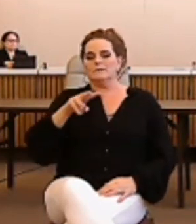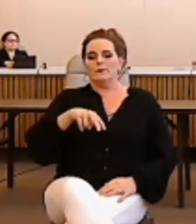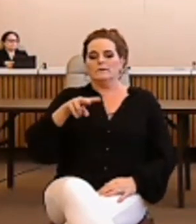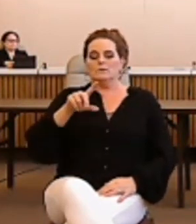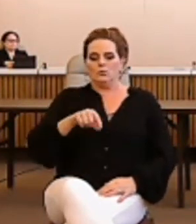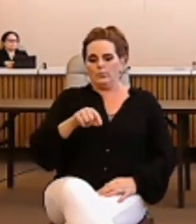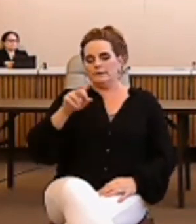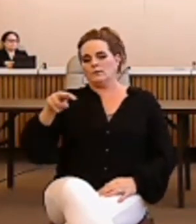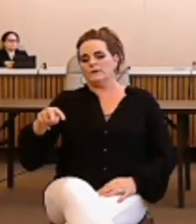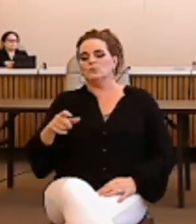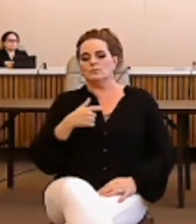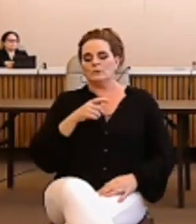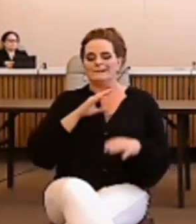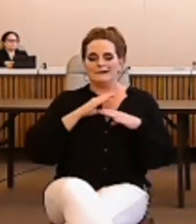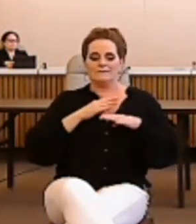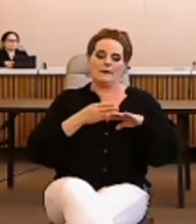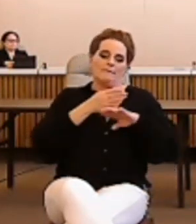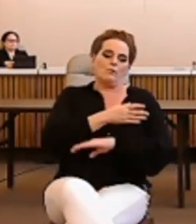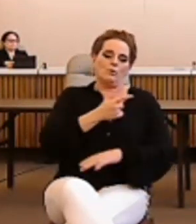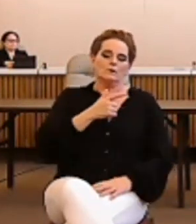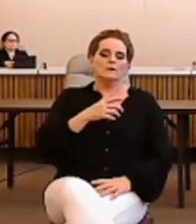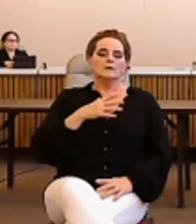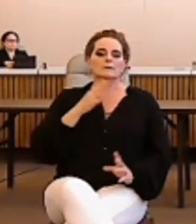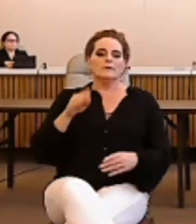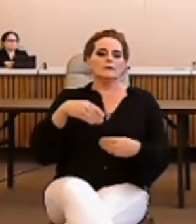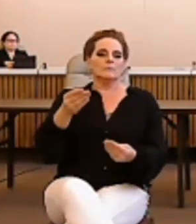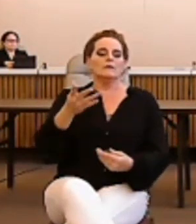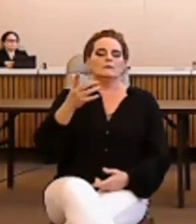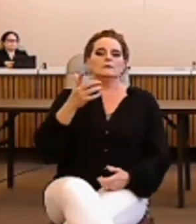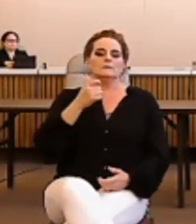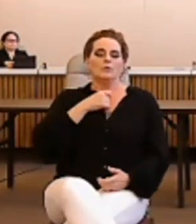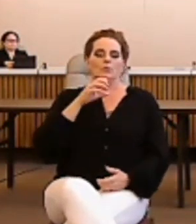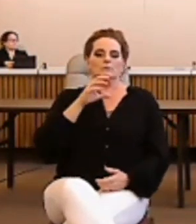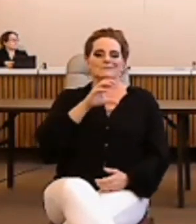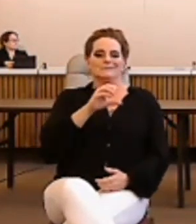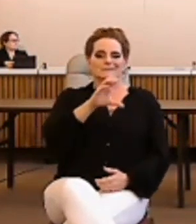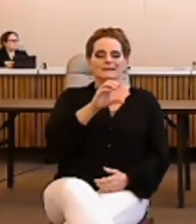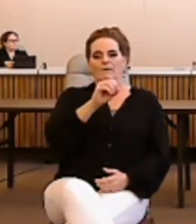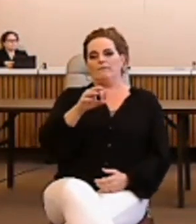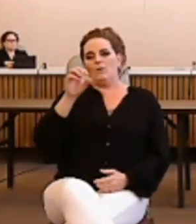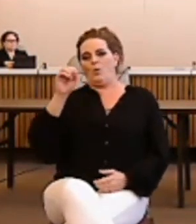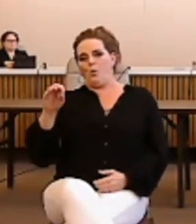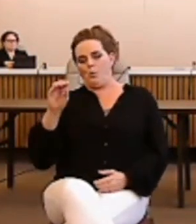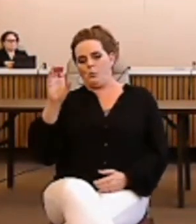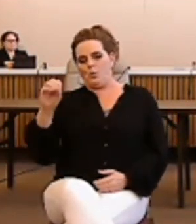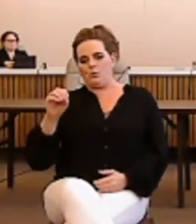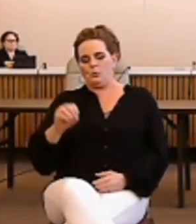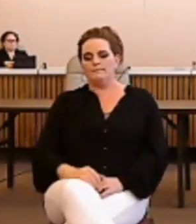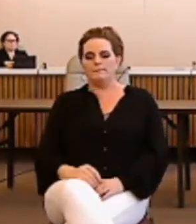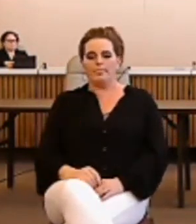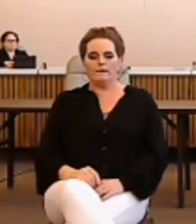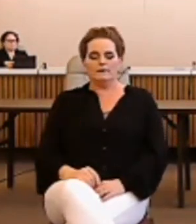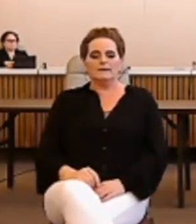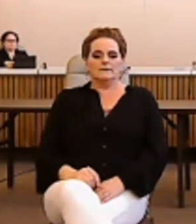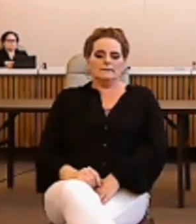herein, shall be satisfied prior to the issuance of the certificate of occupancy. That way there, we're Sure. still clear. Okay. Yep. Sounds good.